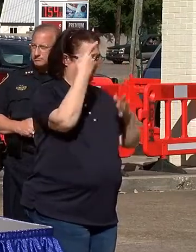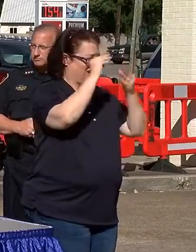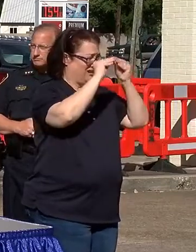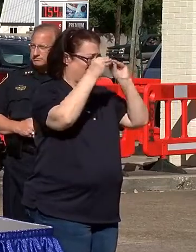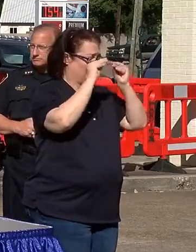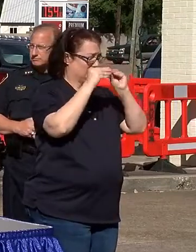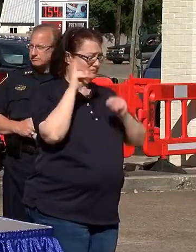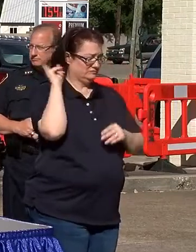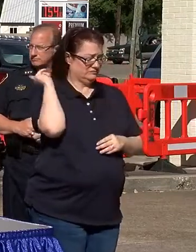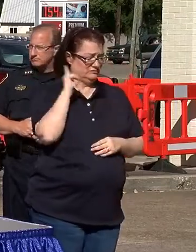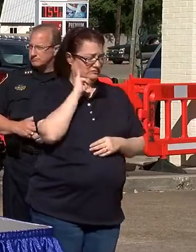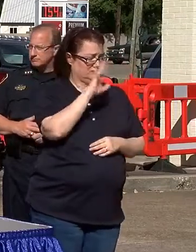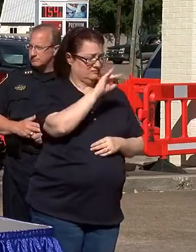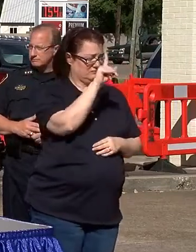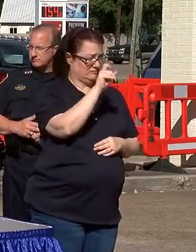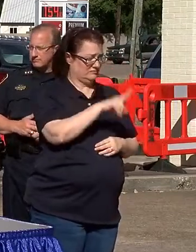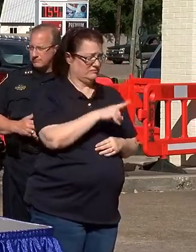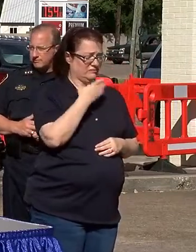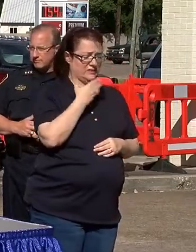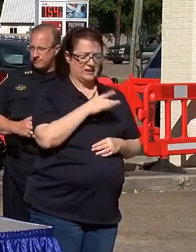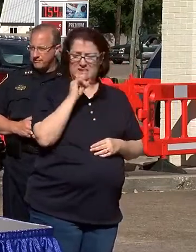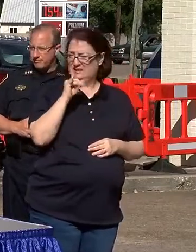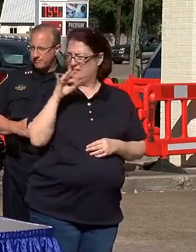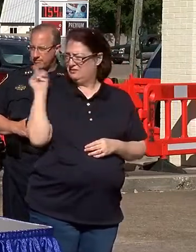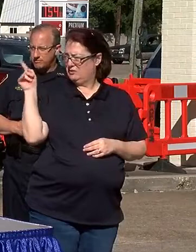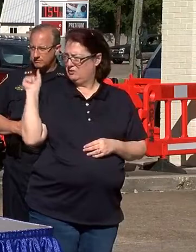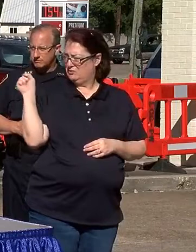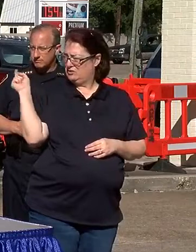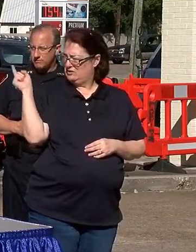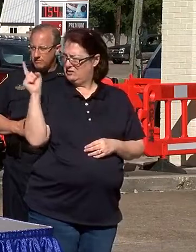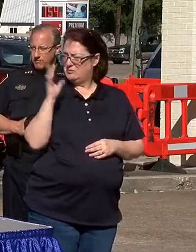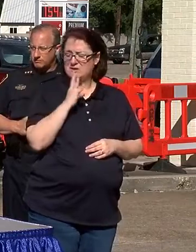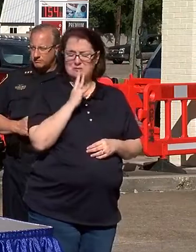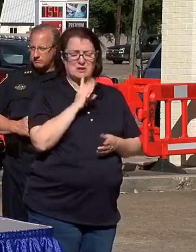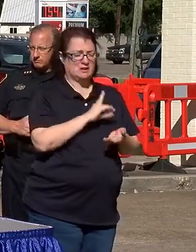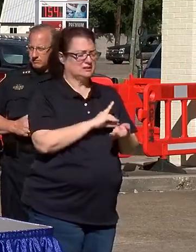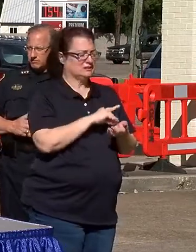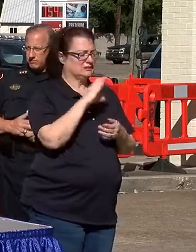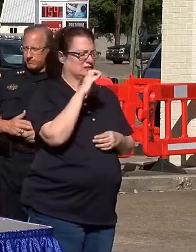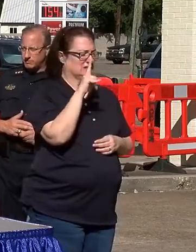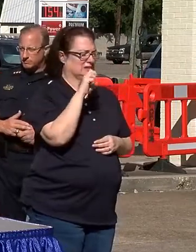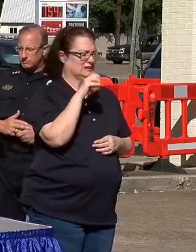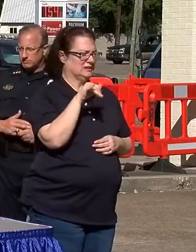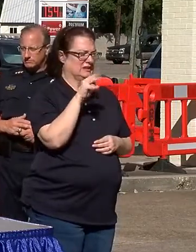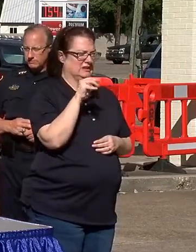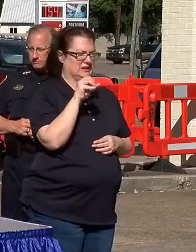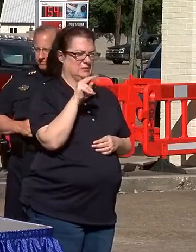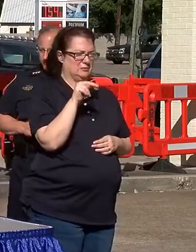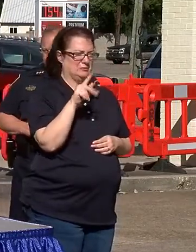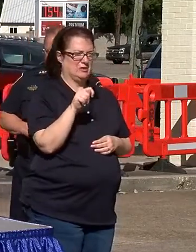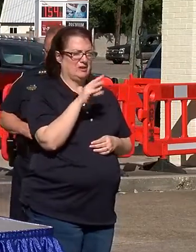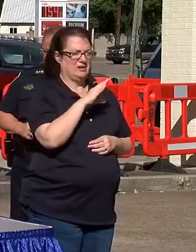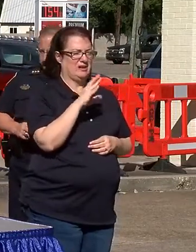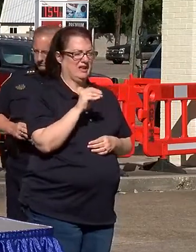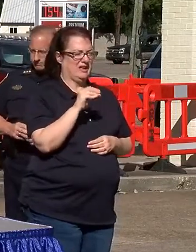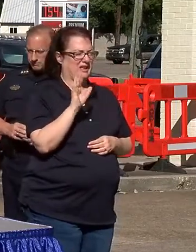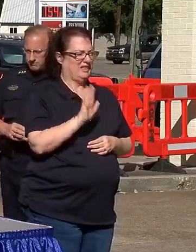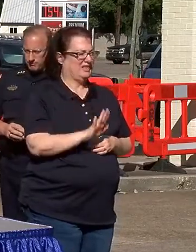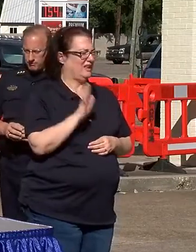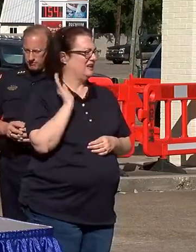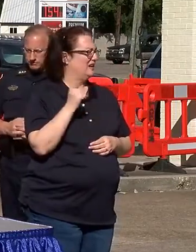could, did you hear Christian's question? Yes. Okay, good. If you could speak on it, and Dr. Claymore and our medical task force, I will tell you, we ran